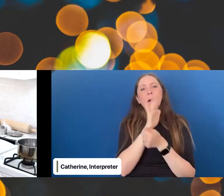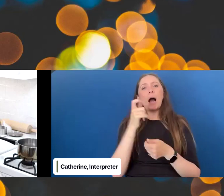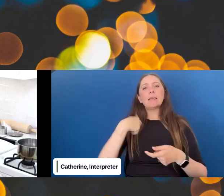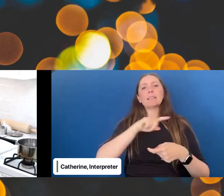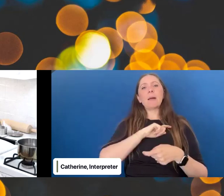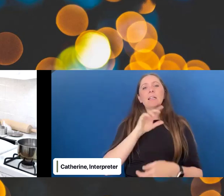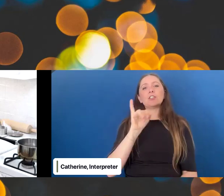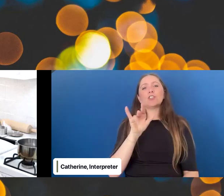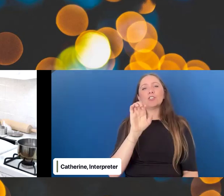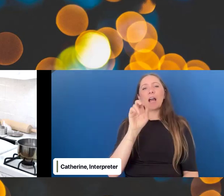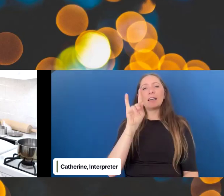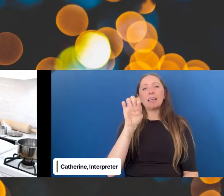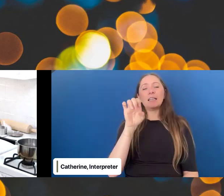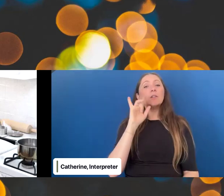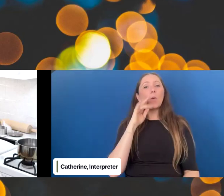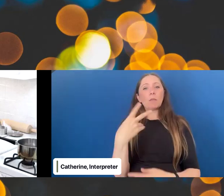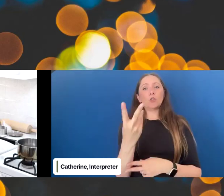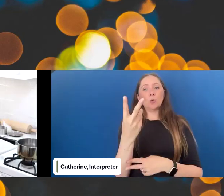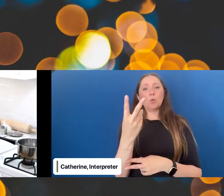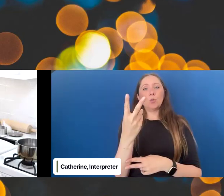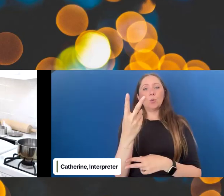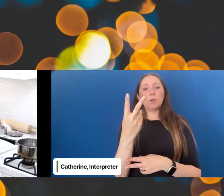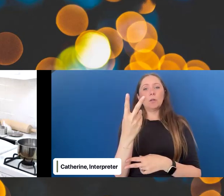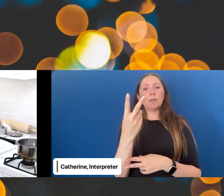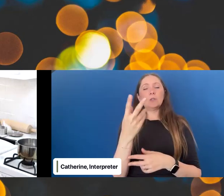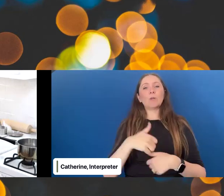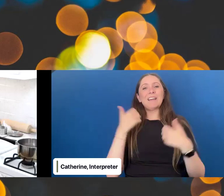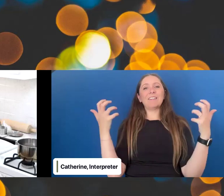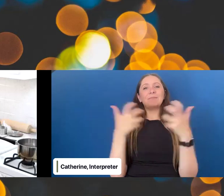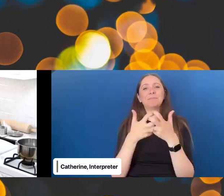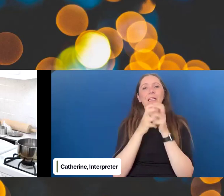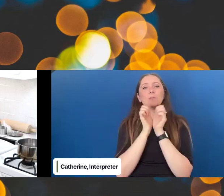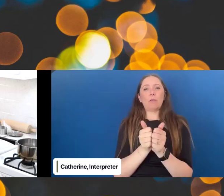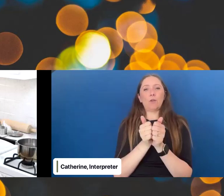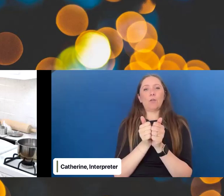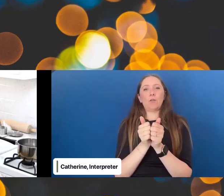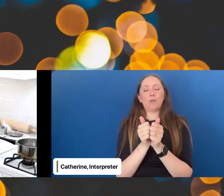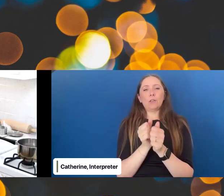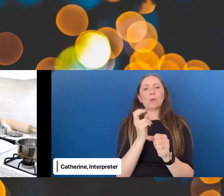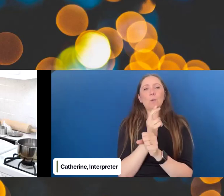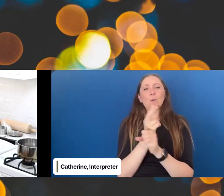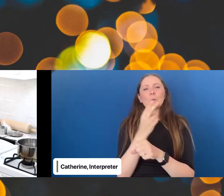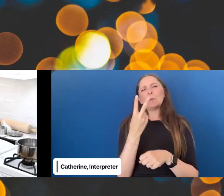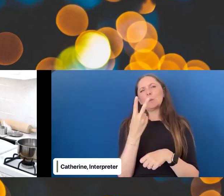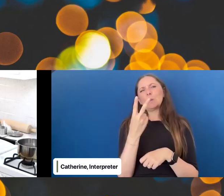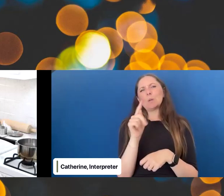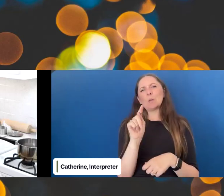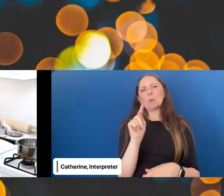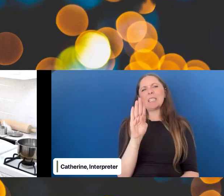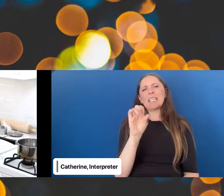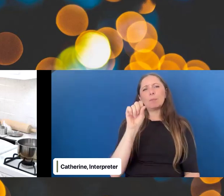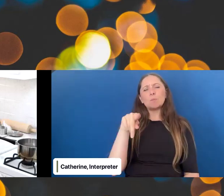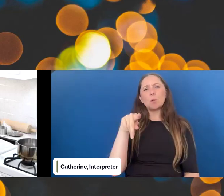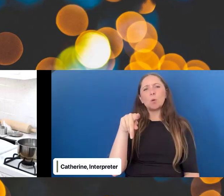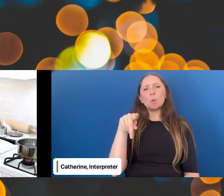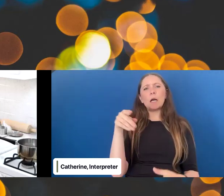Jackie. So we want those two guys to live in harmony. So use about 2 tablespoons of peach juice. Put it back in your can or put it in